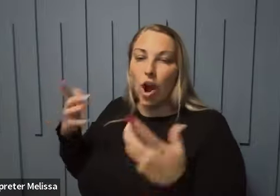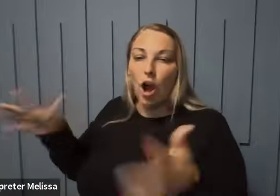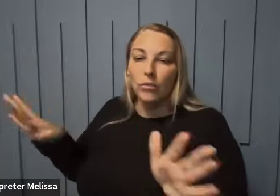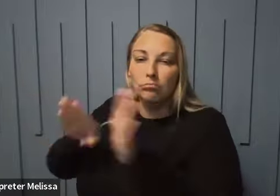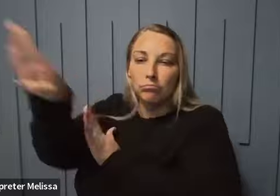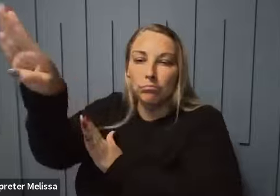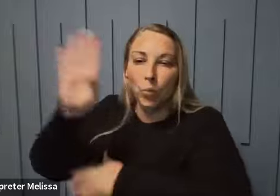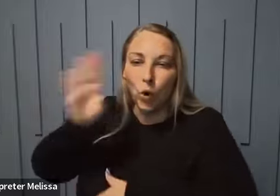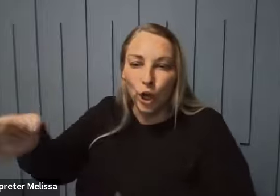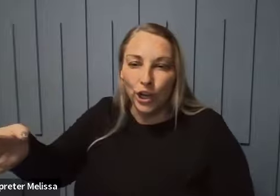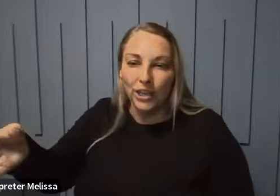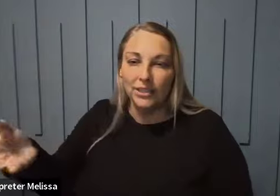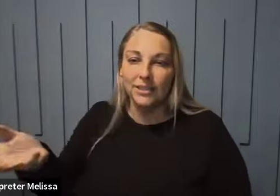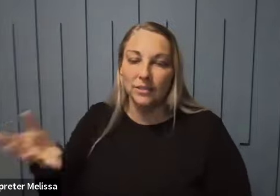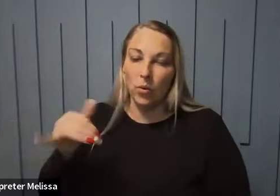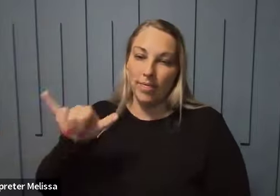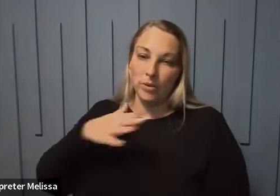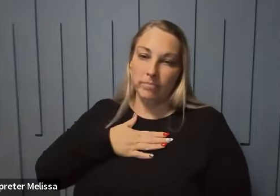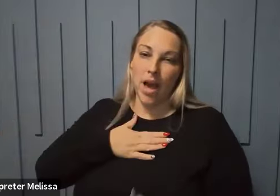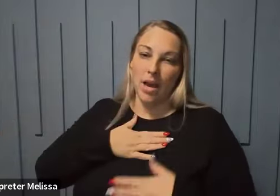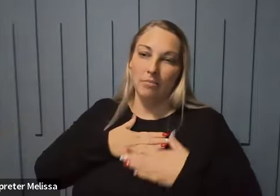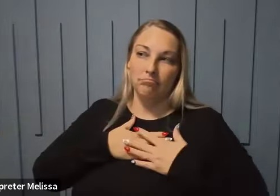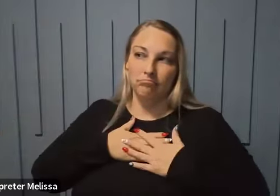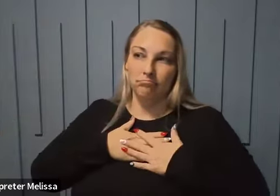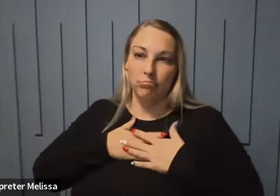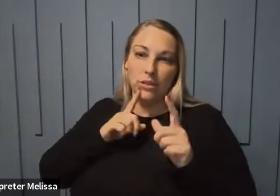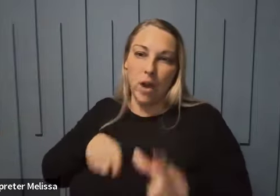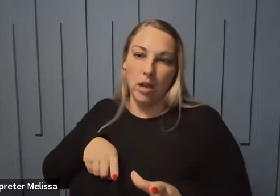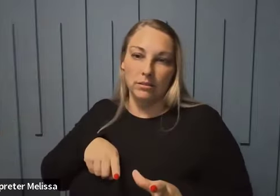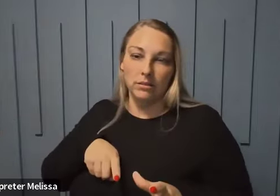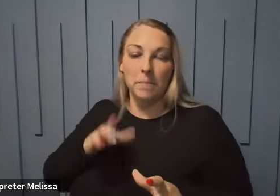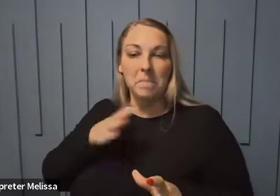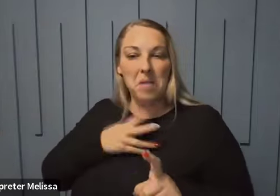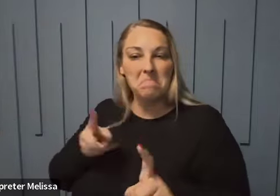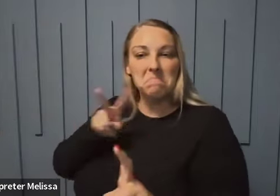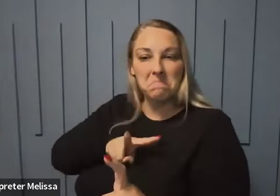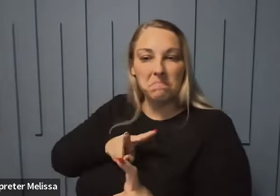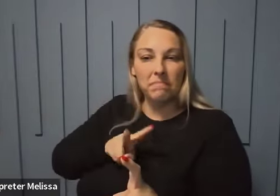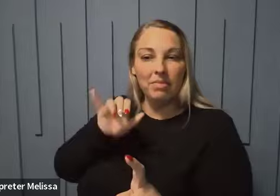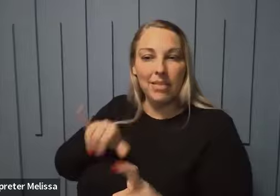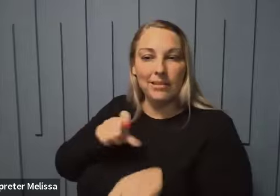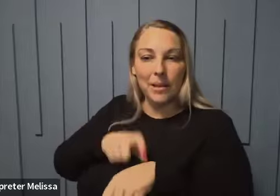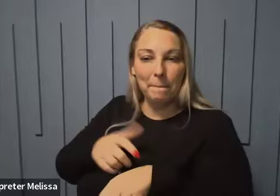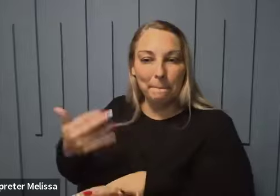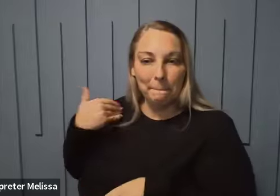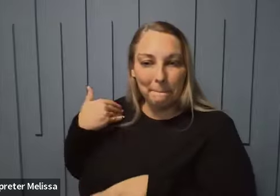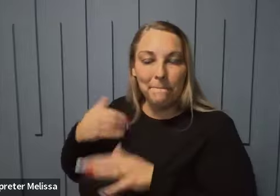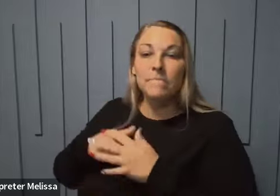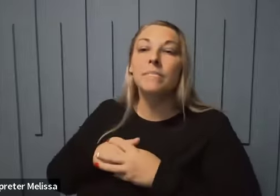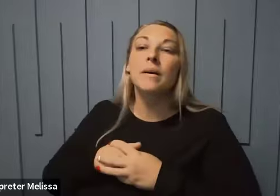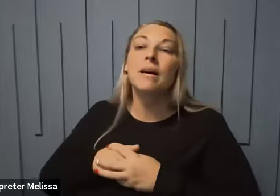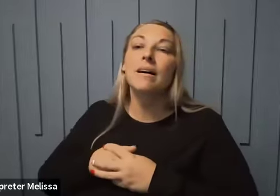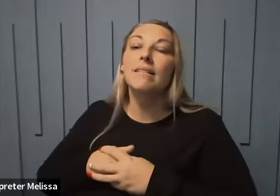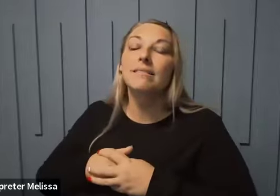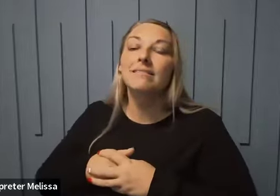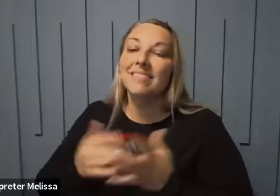off by now. So that was my initial response to their proposal. But luckily for all the students that I work with and